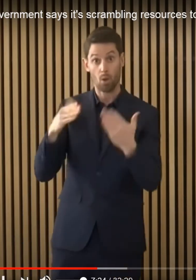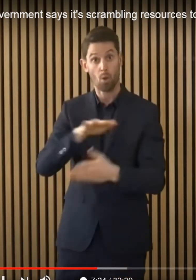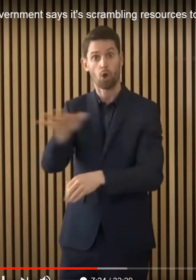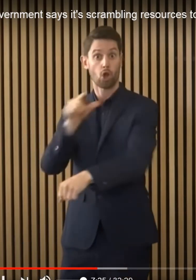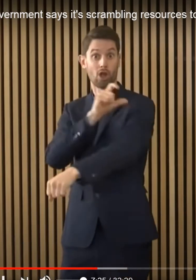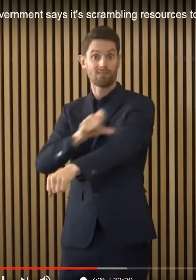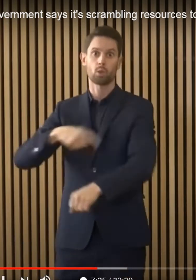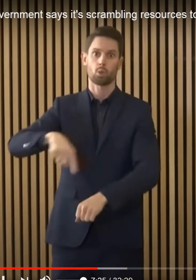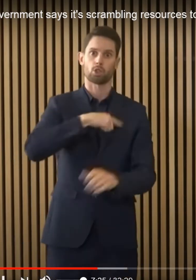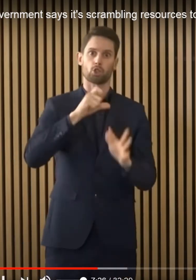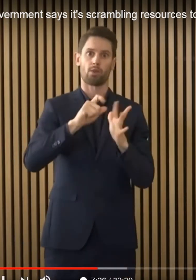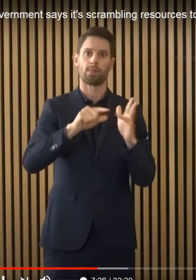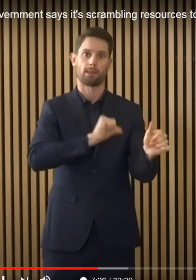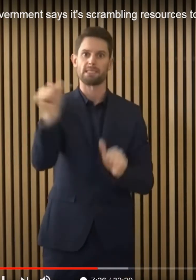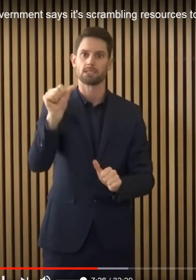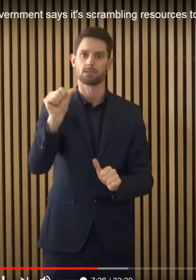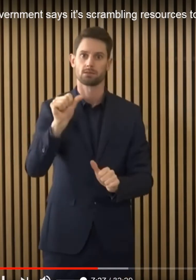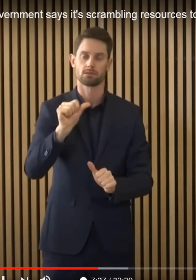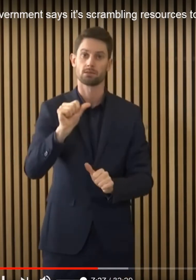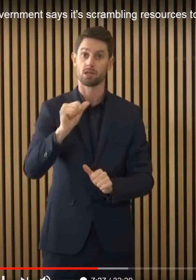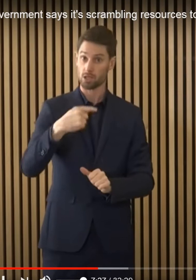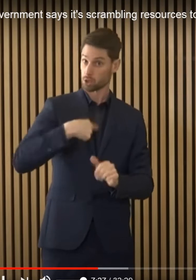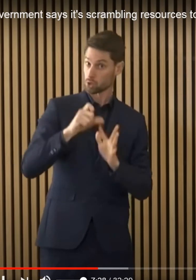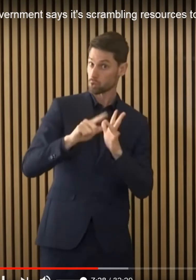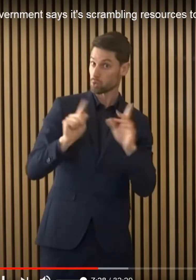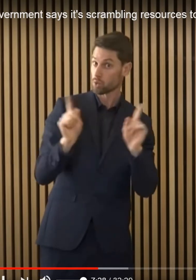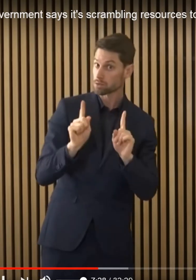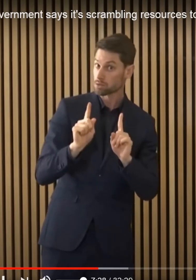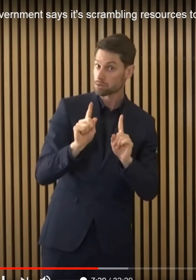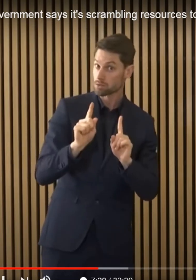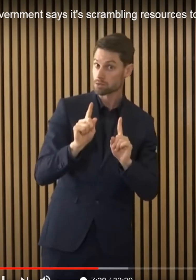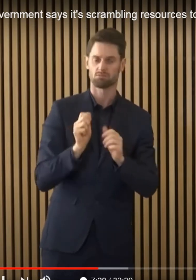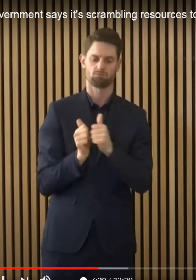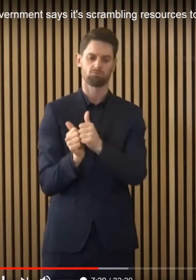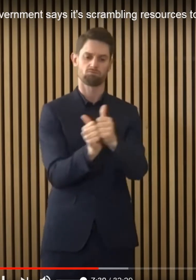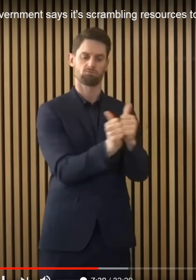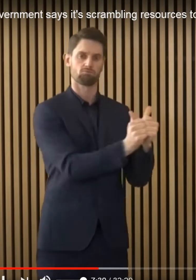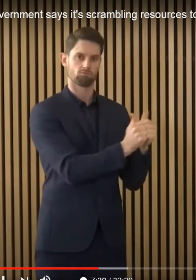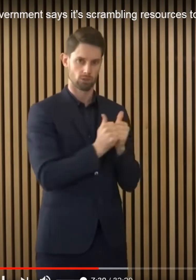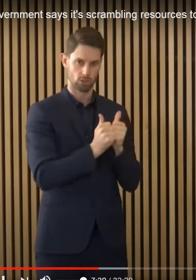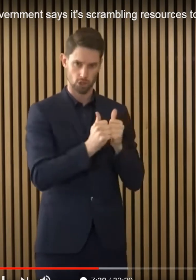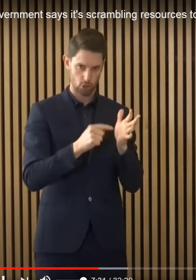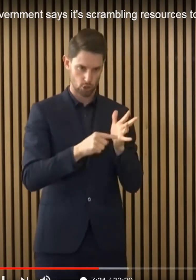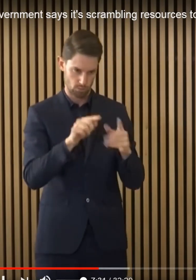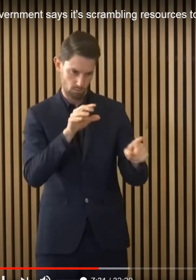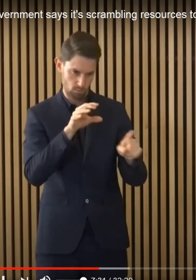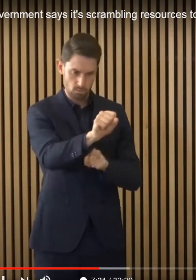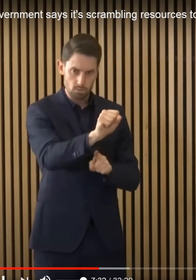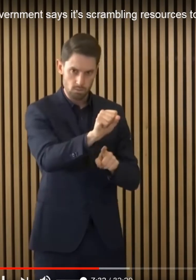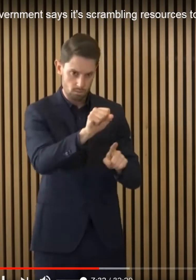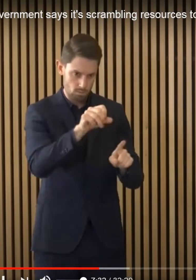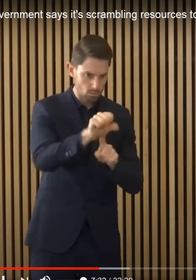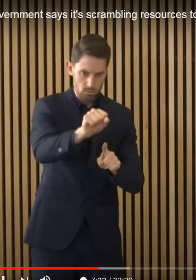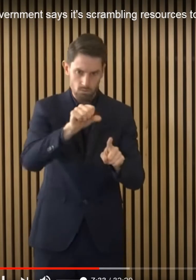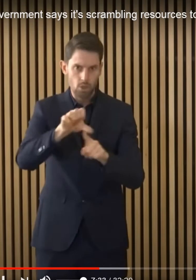centre? First of all, it's about joint approach to identification and